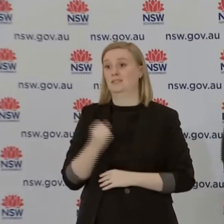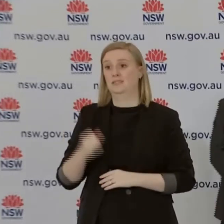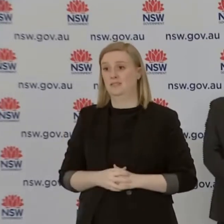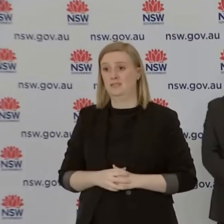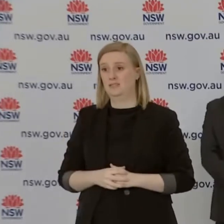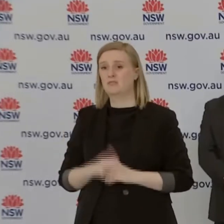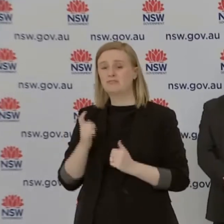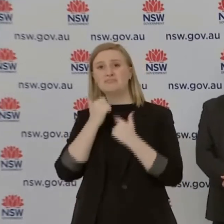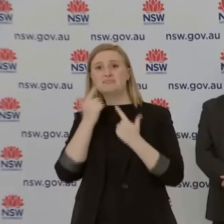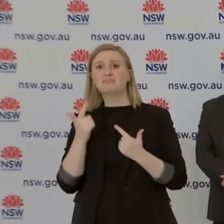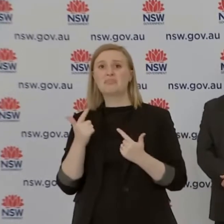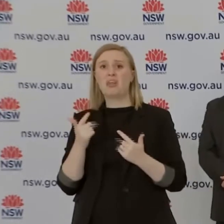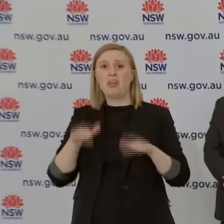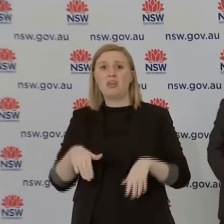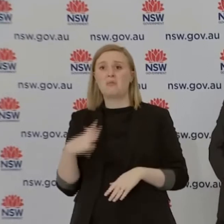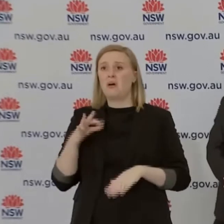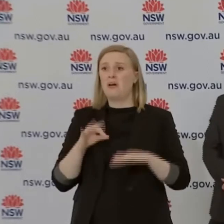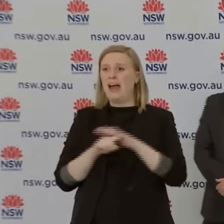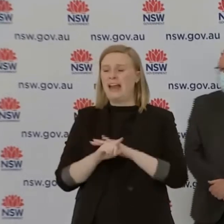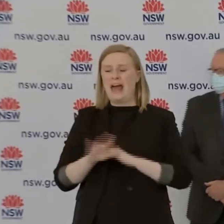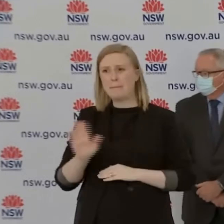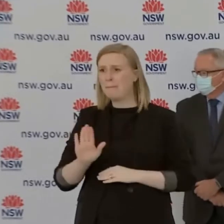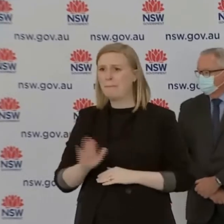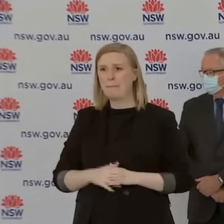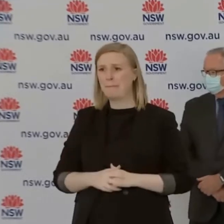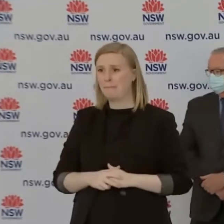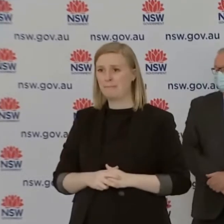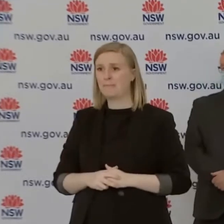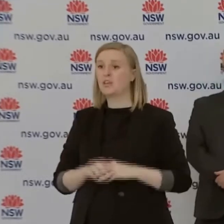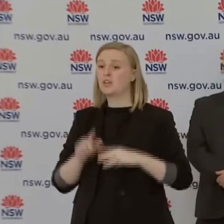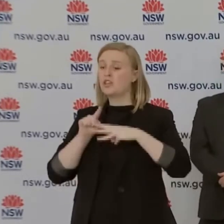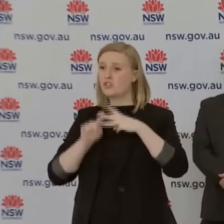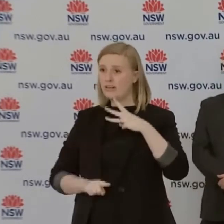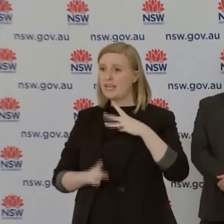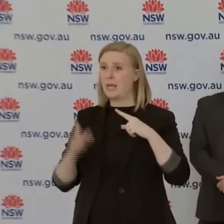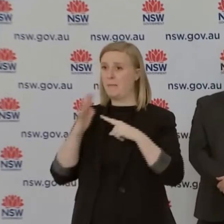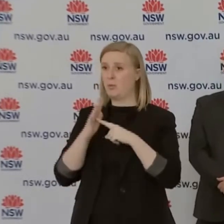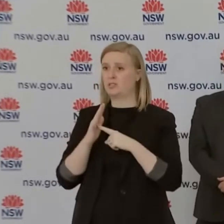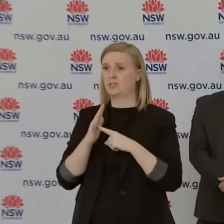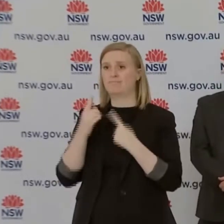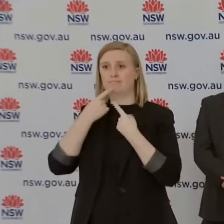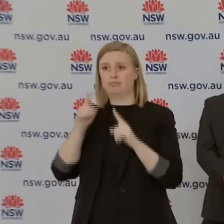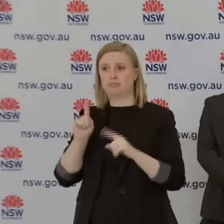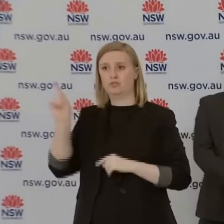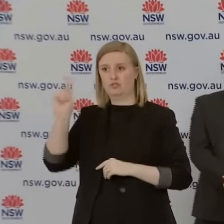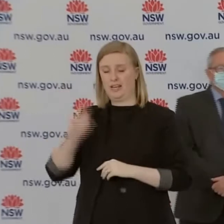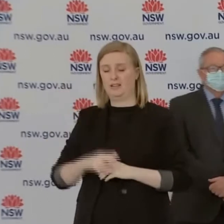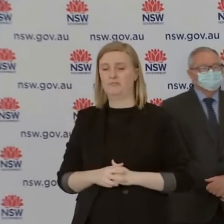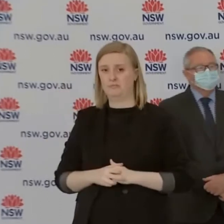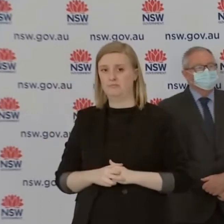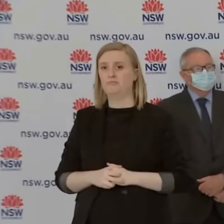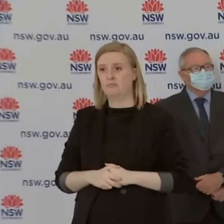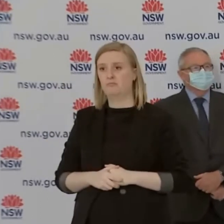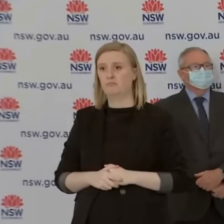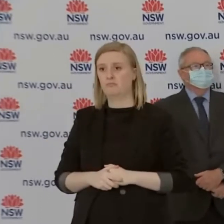are three key matters that Dr. Chant and I would like to convey this morning. Firstly, concerningly, there were very